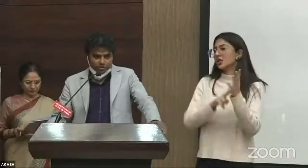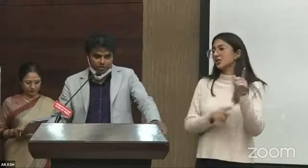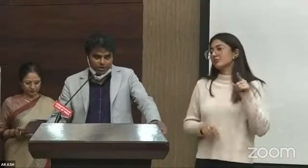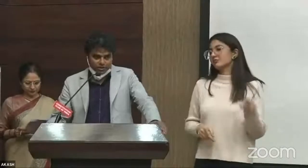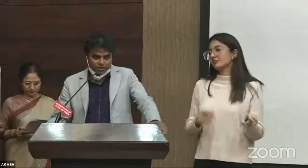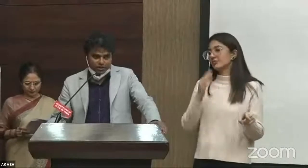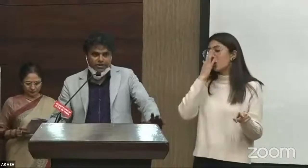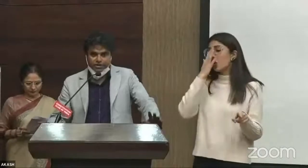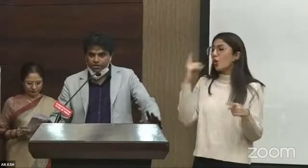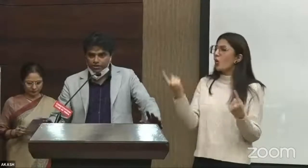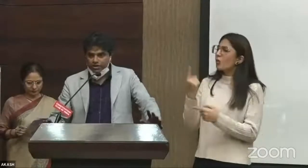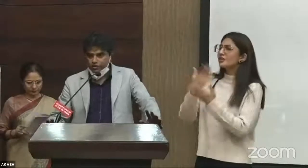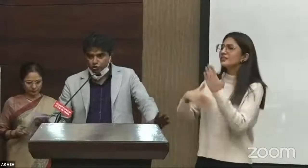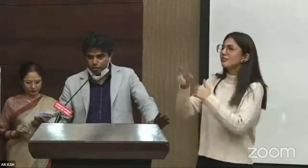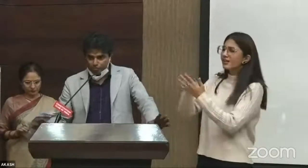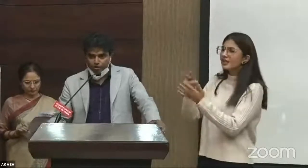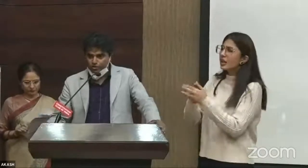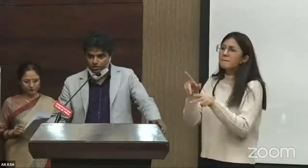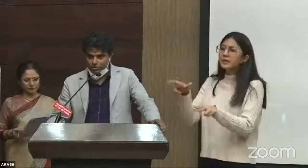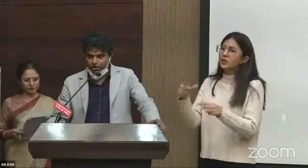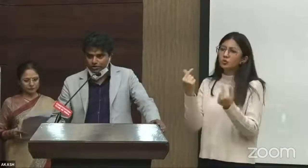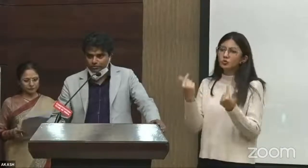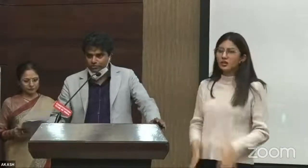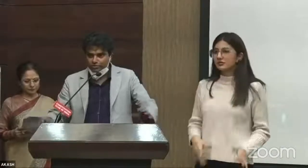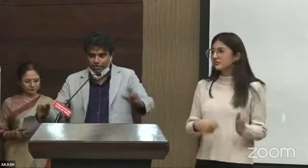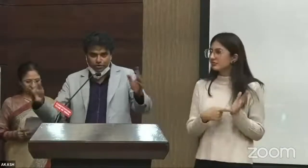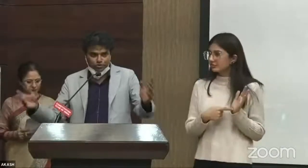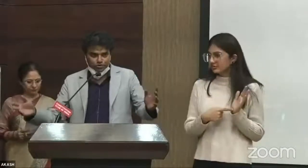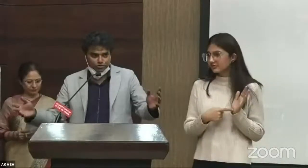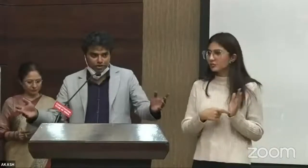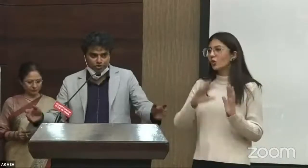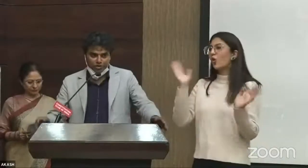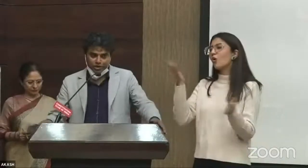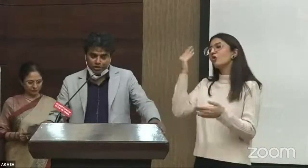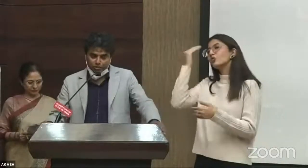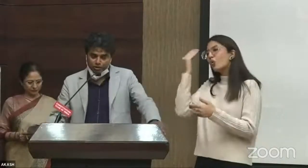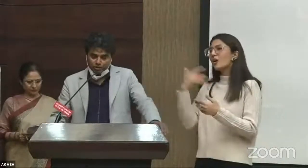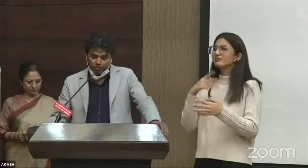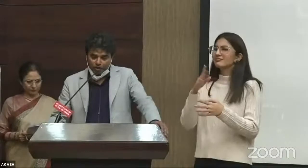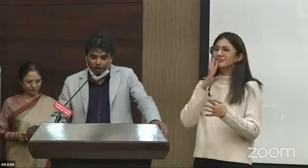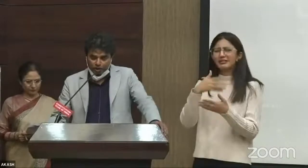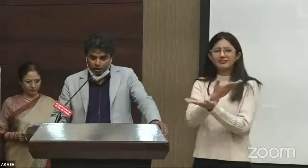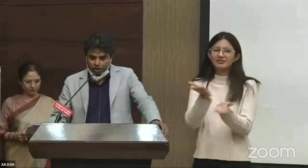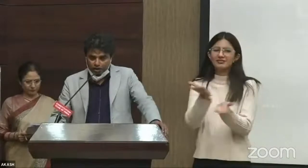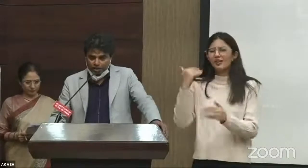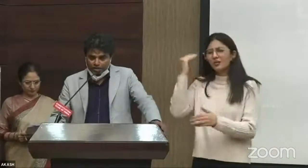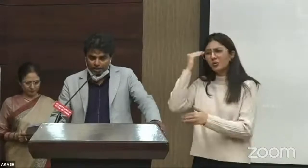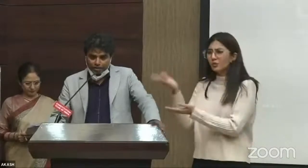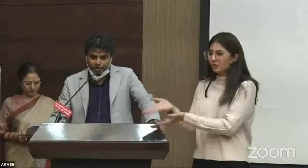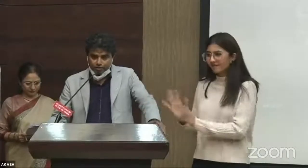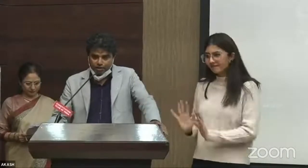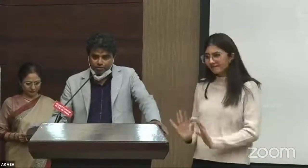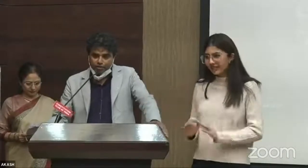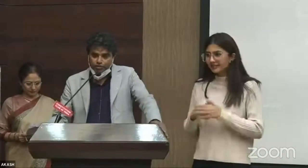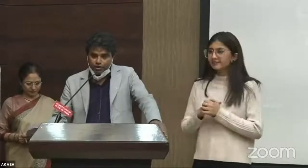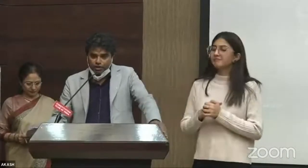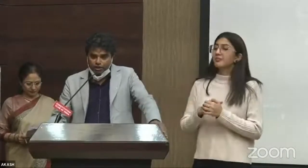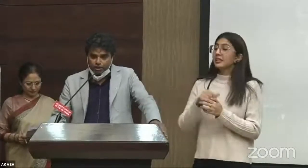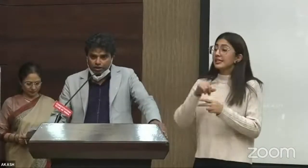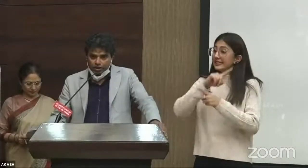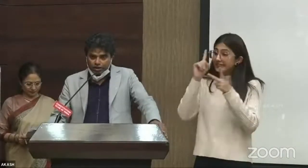with disabilities read it has no meaning, because then everybody knows what I'm speaking about. The second thing, what I